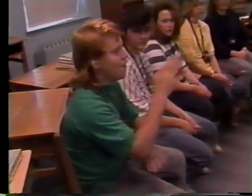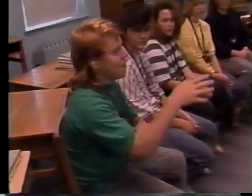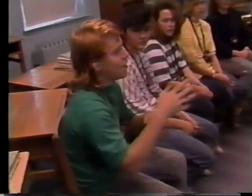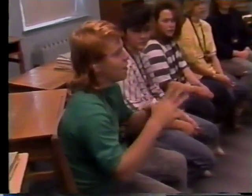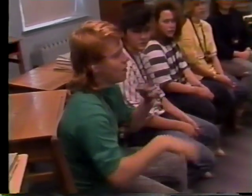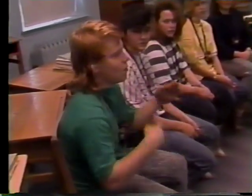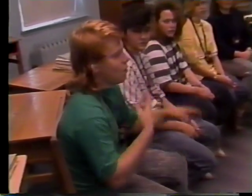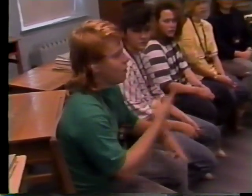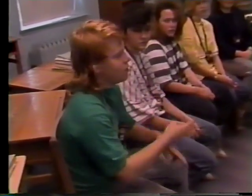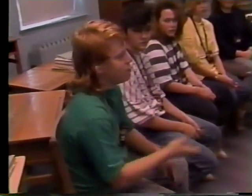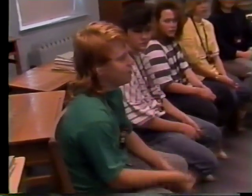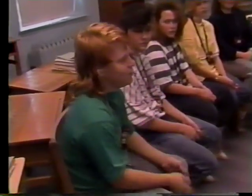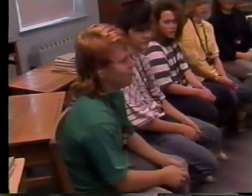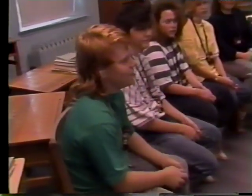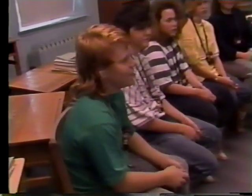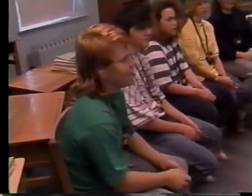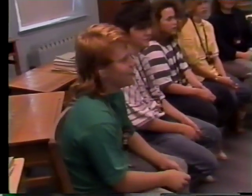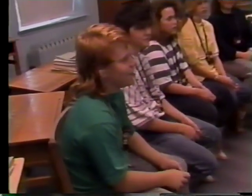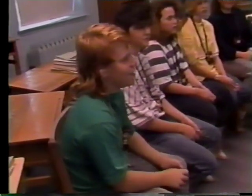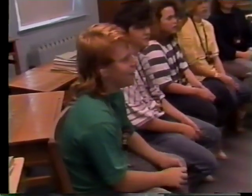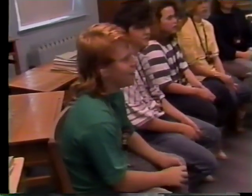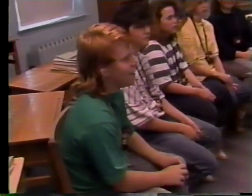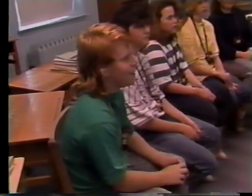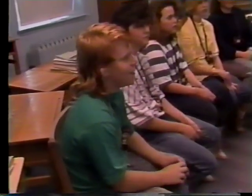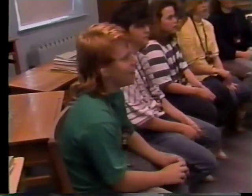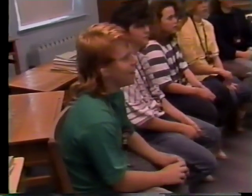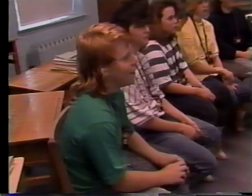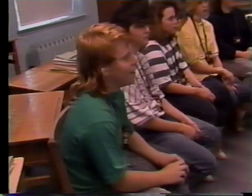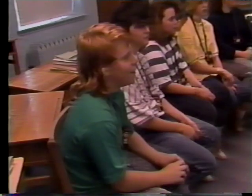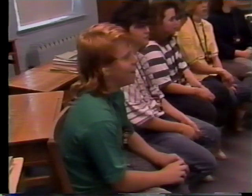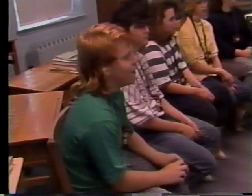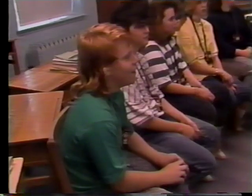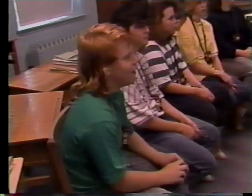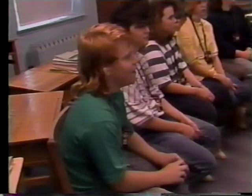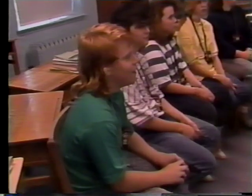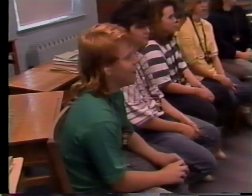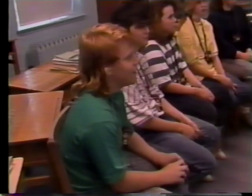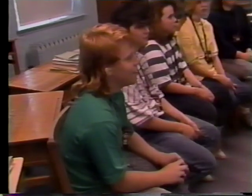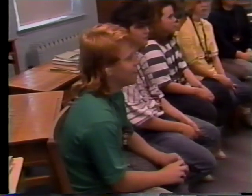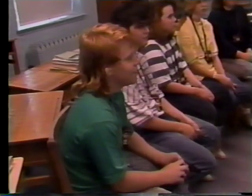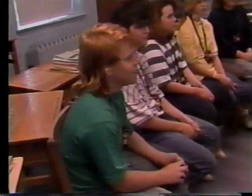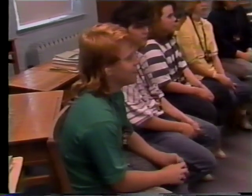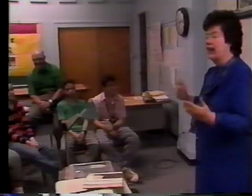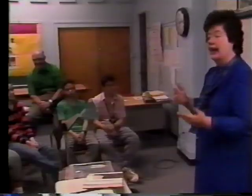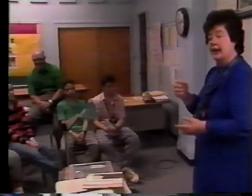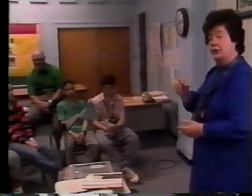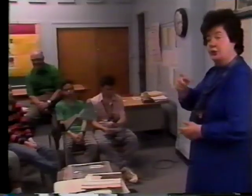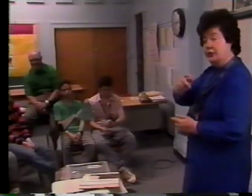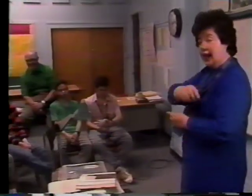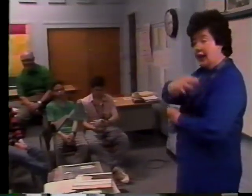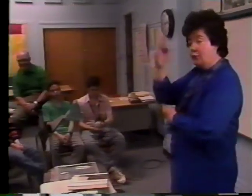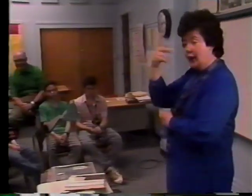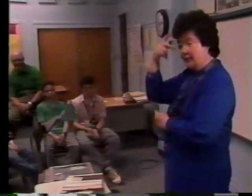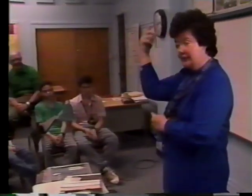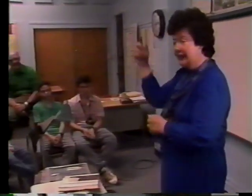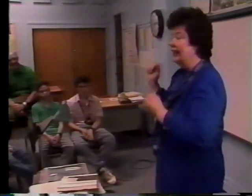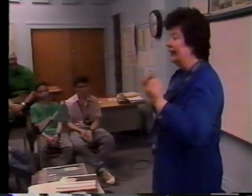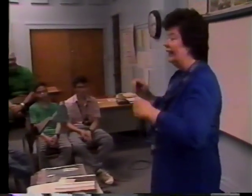You would like to travel all over the world. Daydreams